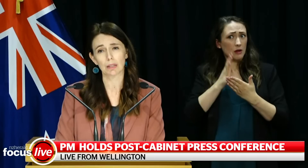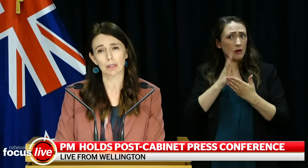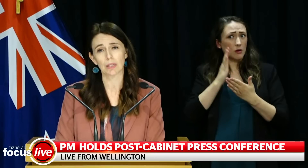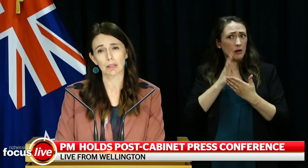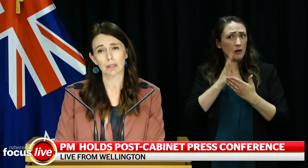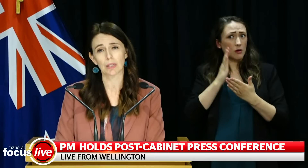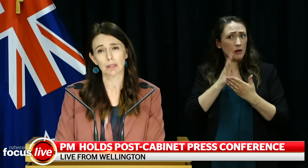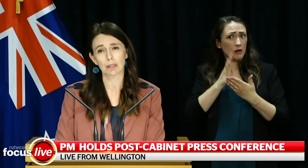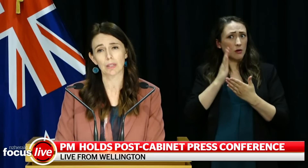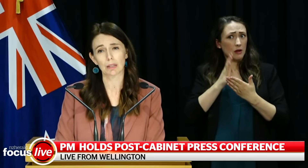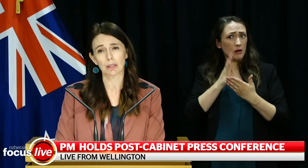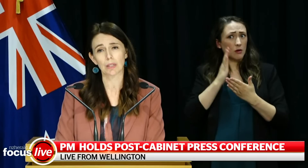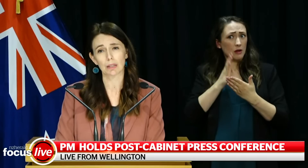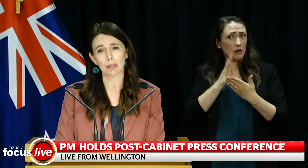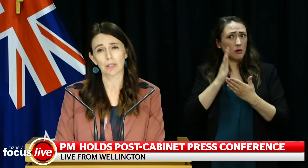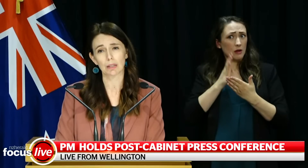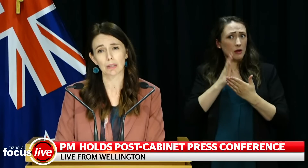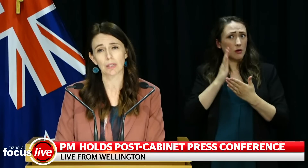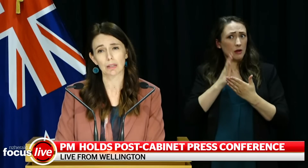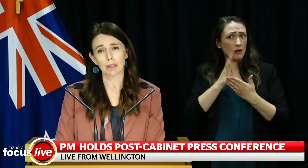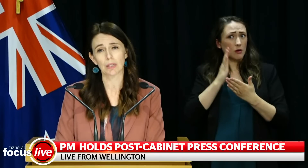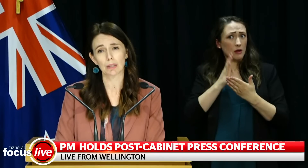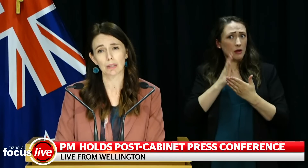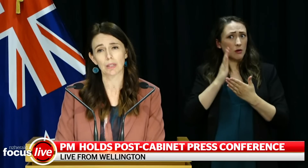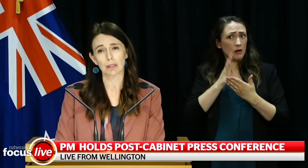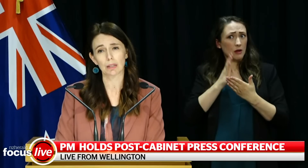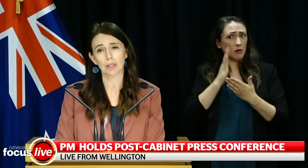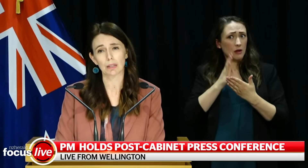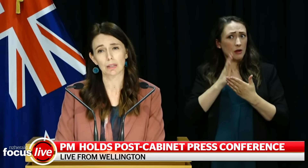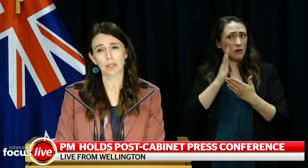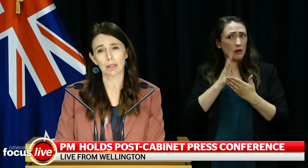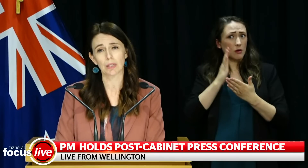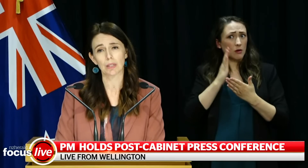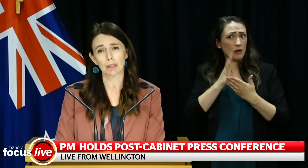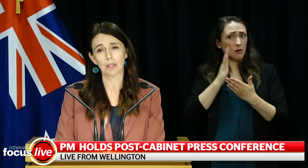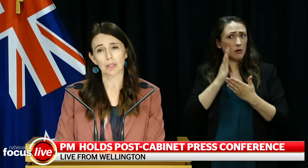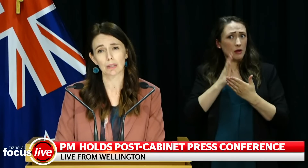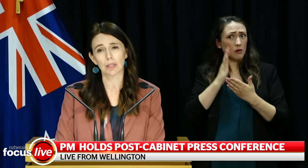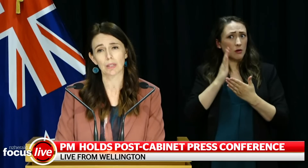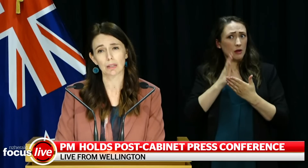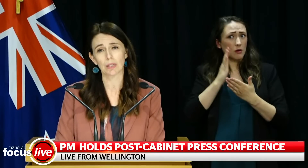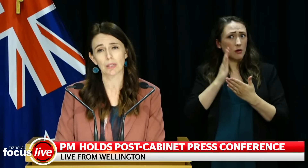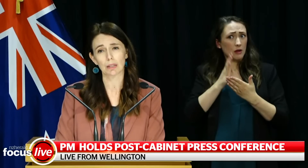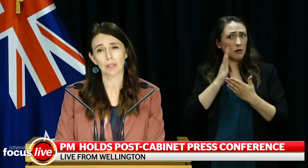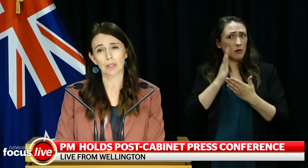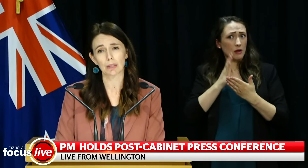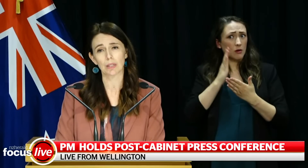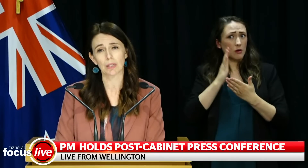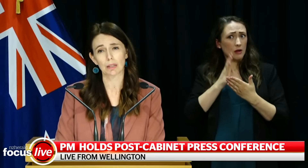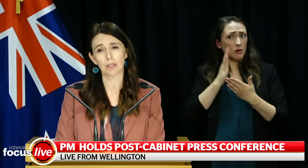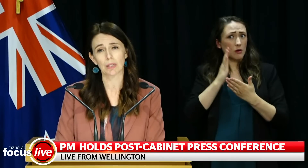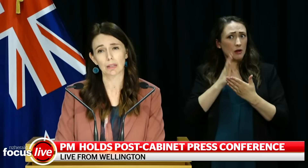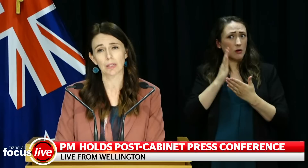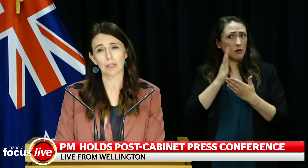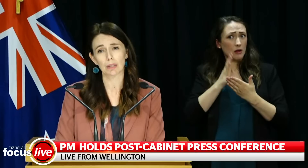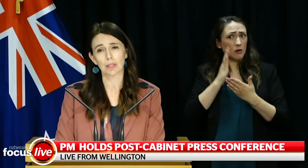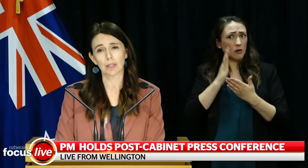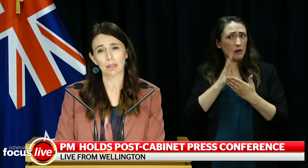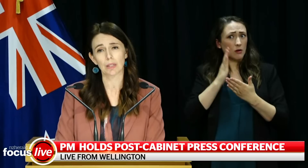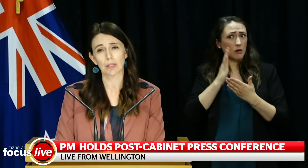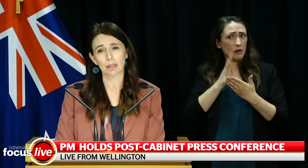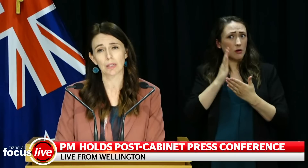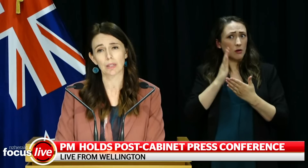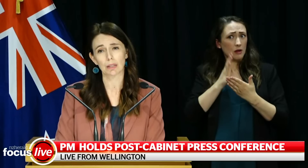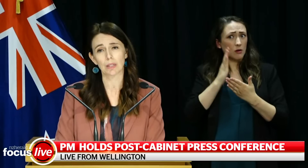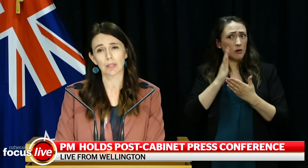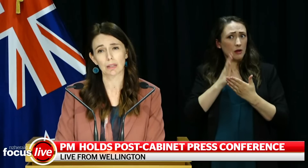connected, because you either take the option of just releasing after certain days based on the balance of evidence, or you move to a test to release policy, which means some people might be released